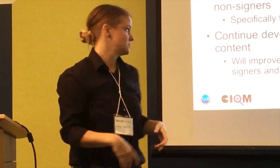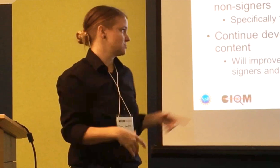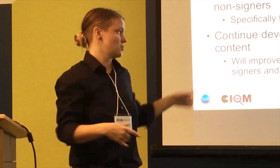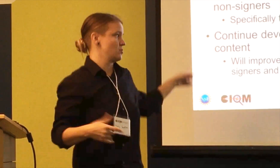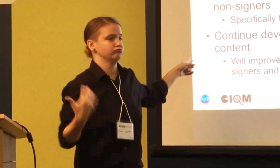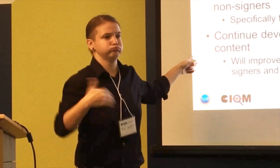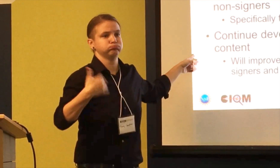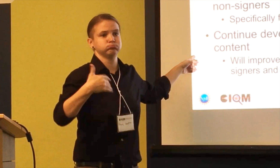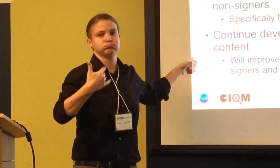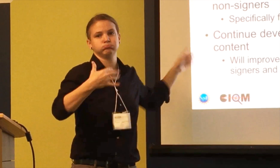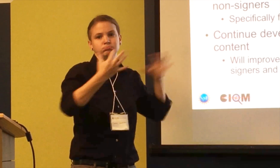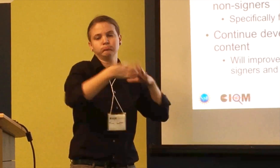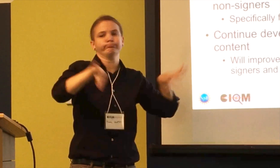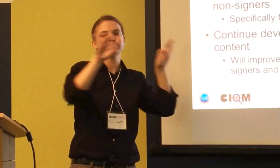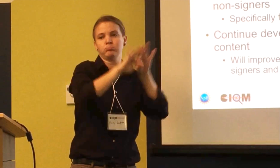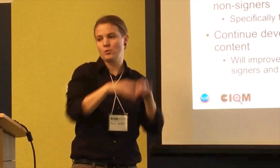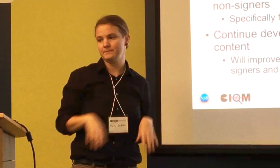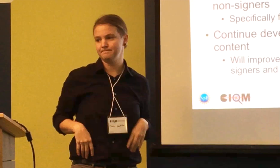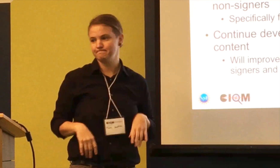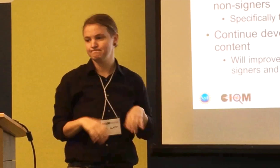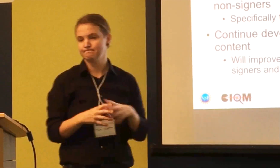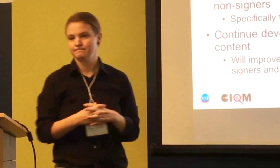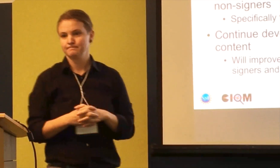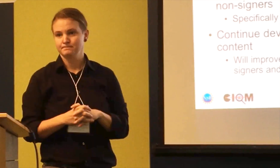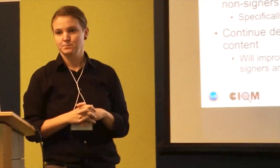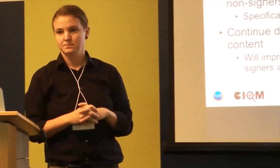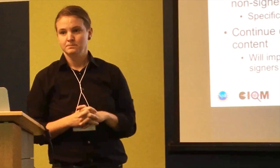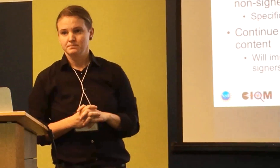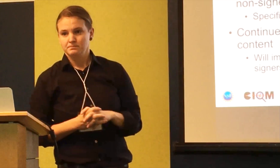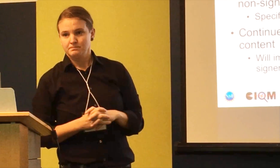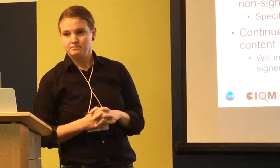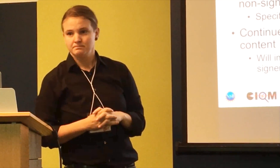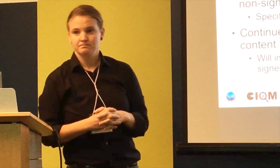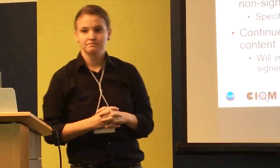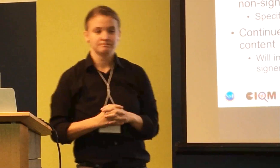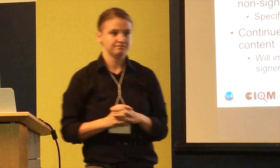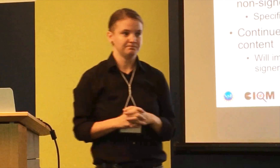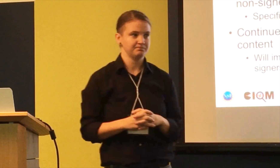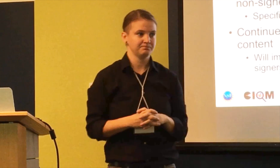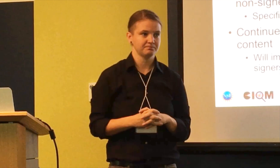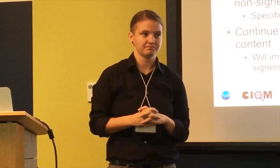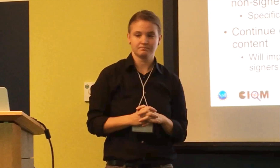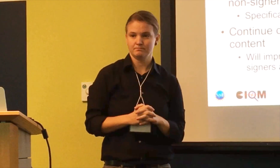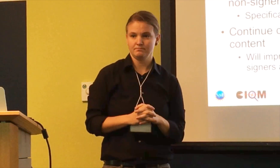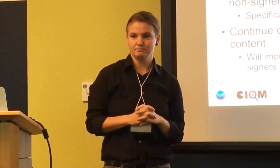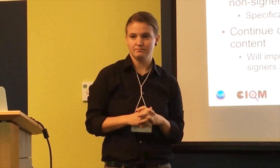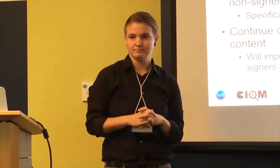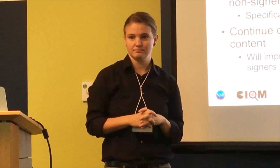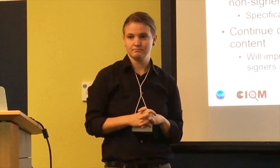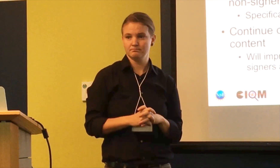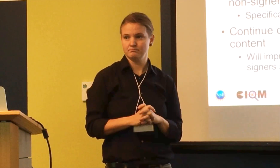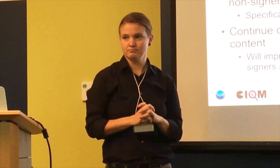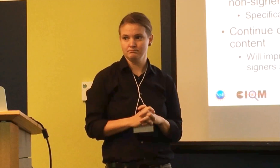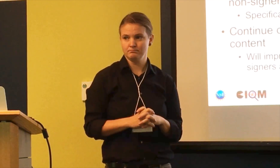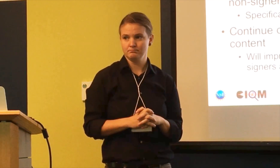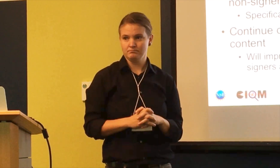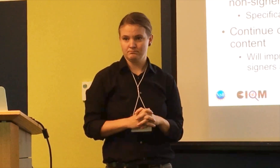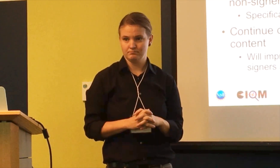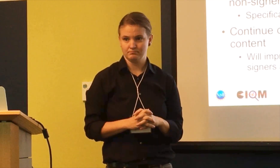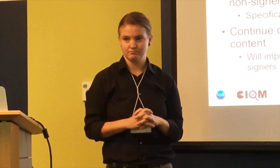of moving parts, let's say, which interpreters actually find difficult to comprehend. So then I often find that I have to slow down